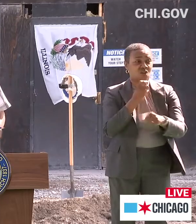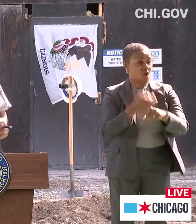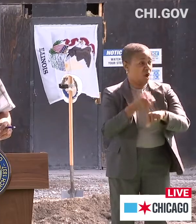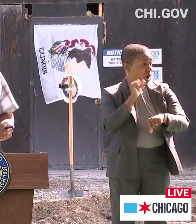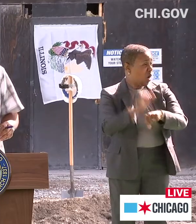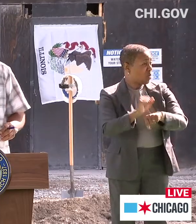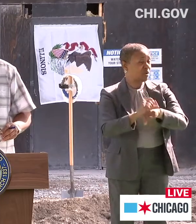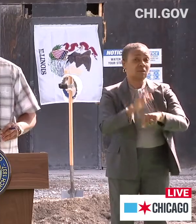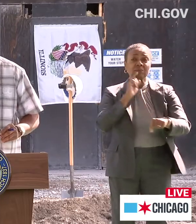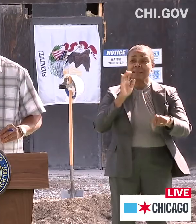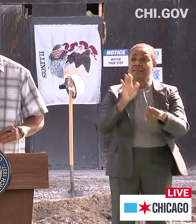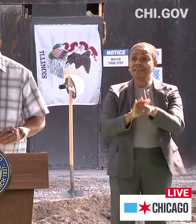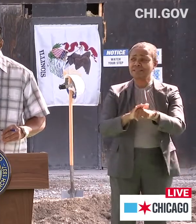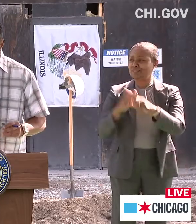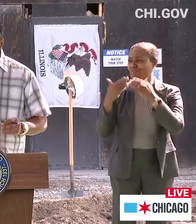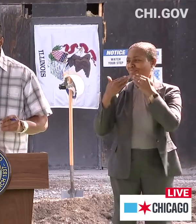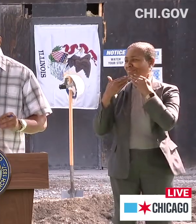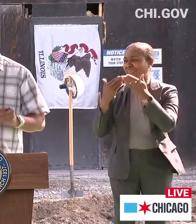and dedication.